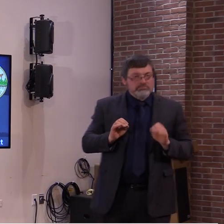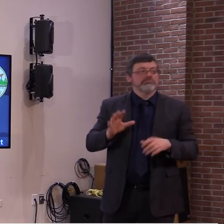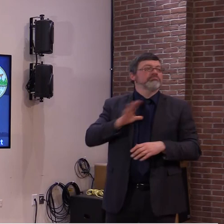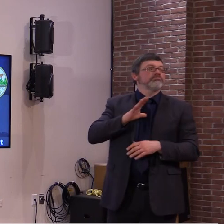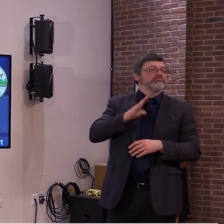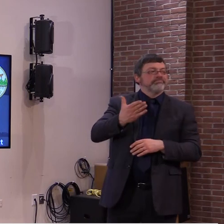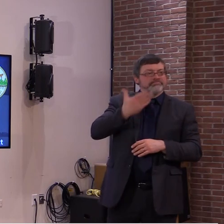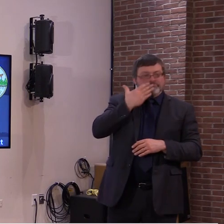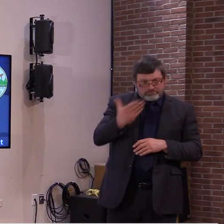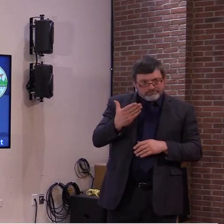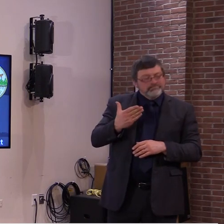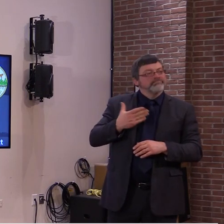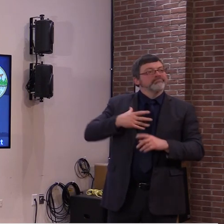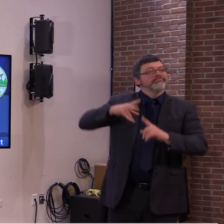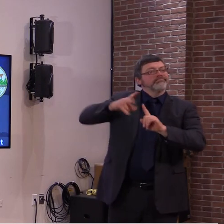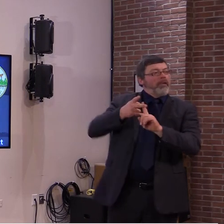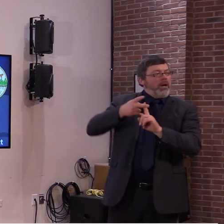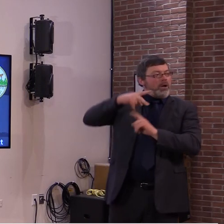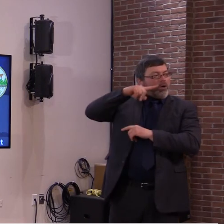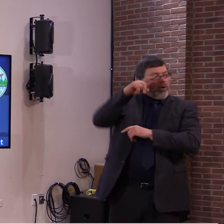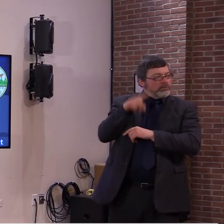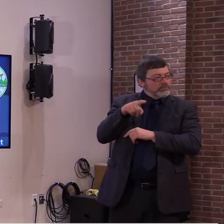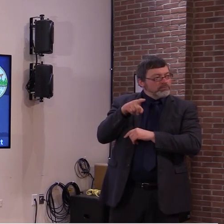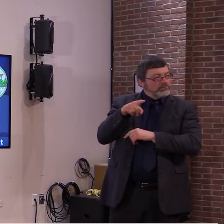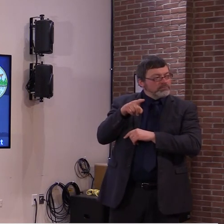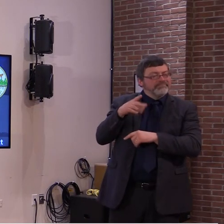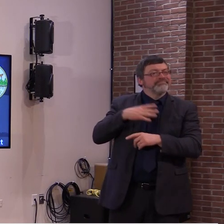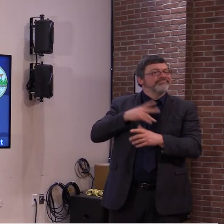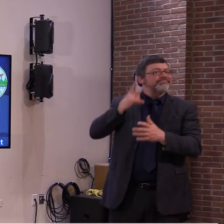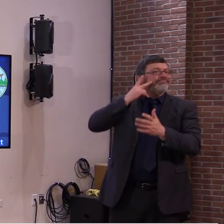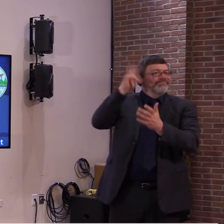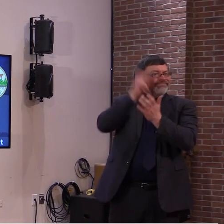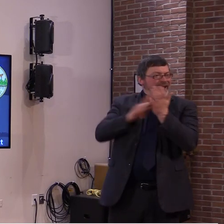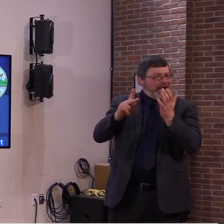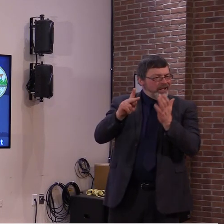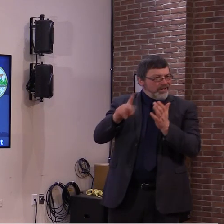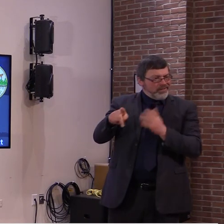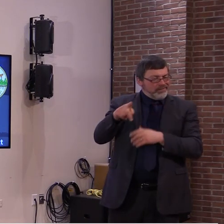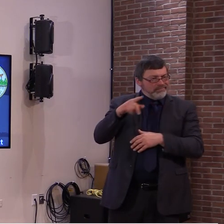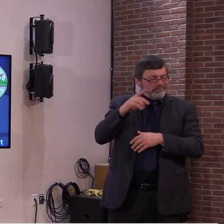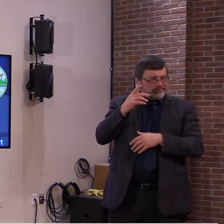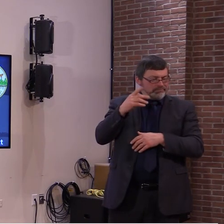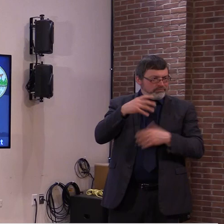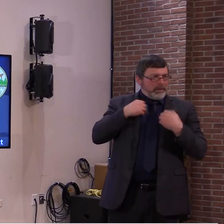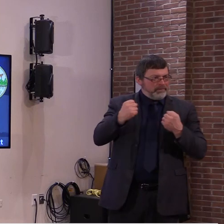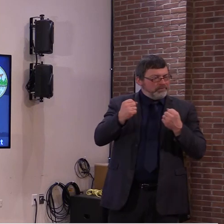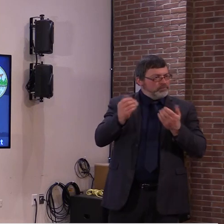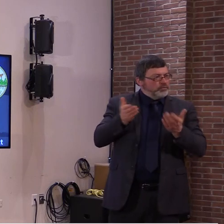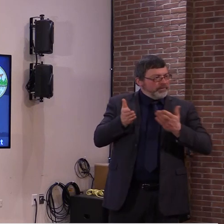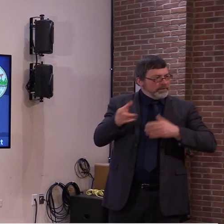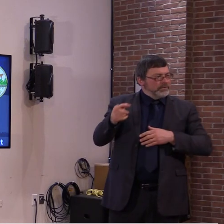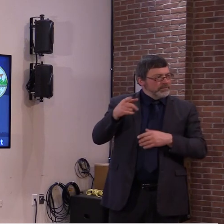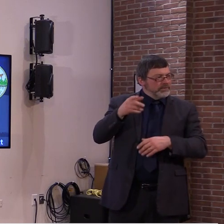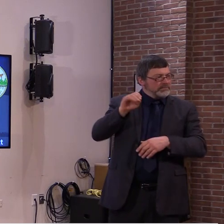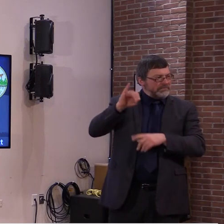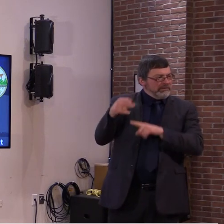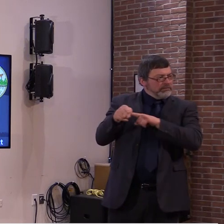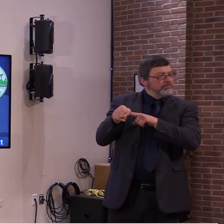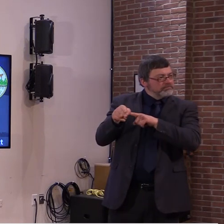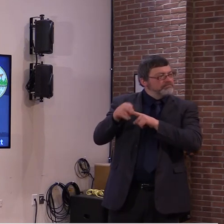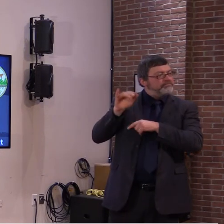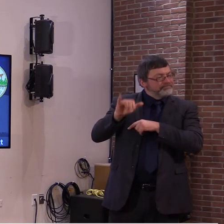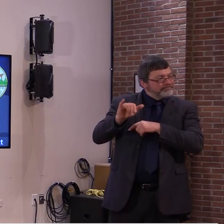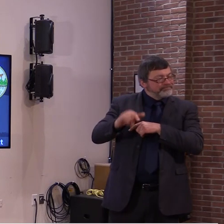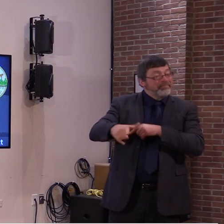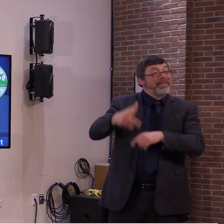presumably for Secretary Smith, will vaccinations at assisted living and residential care facilities commence